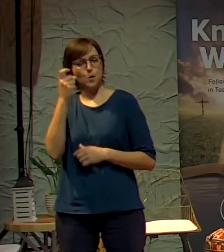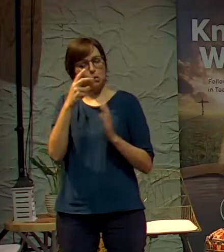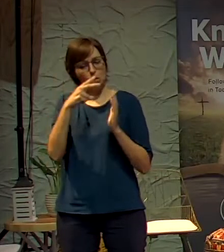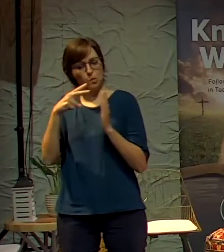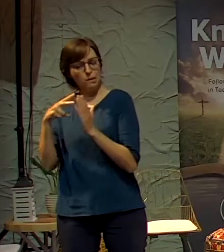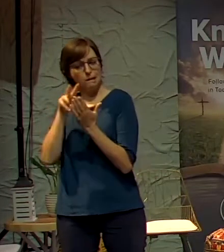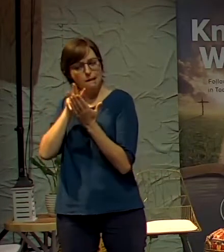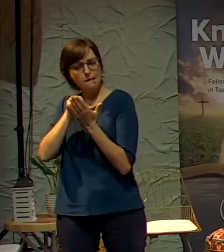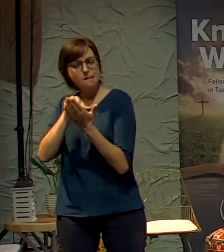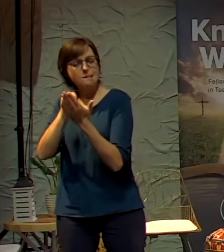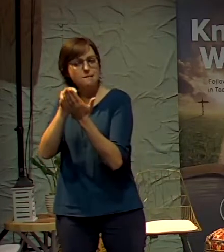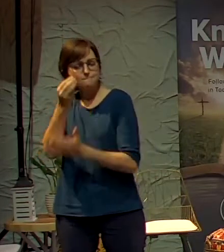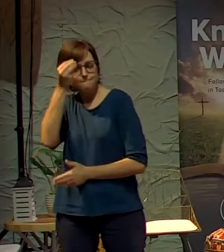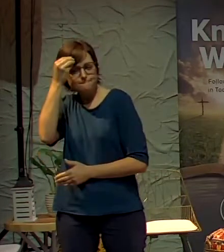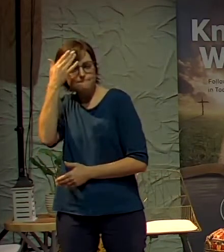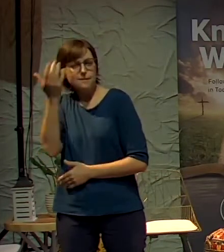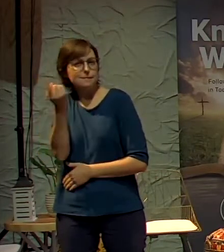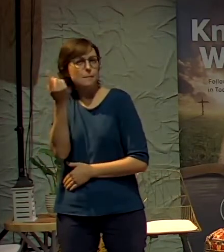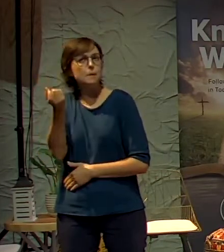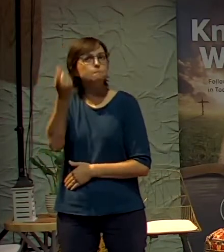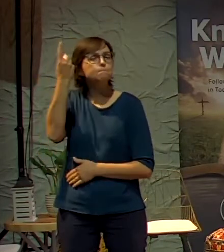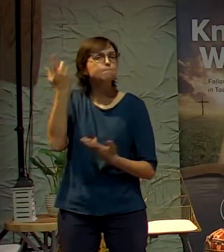reading scriptures in depth is to understand